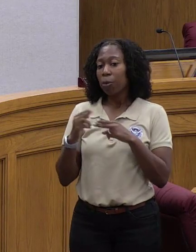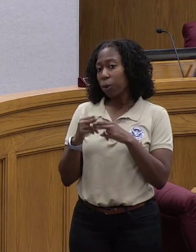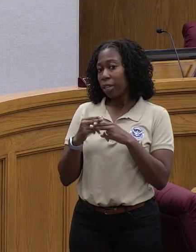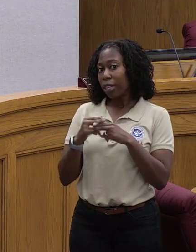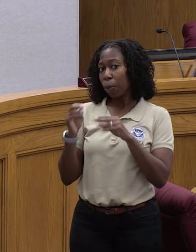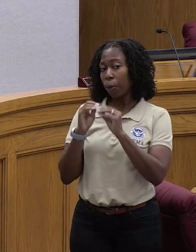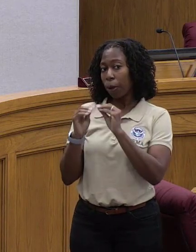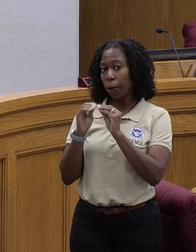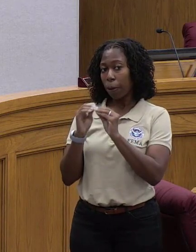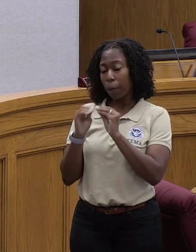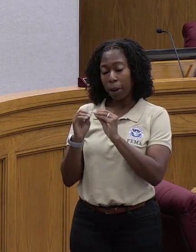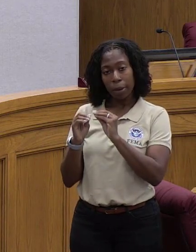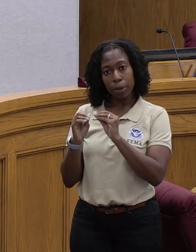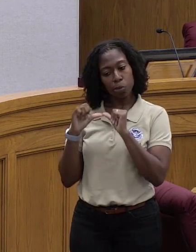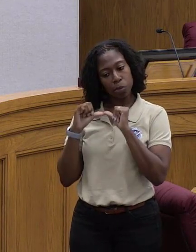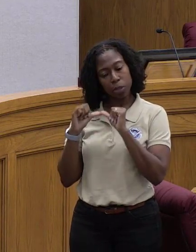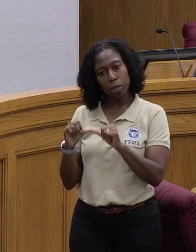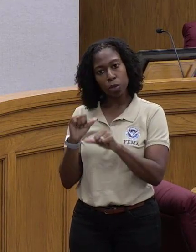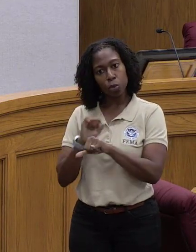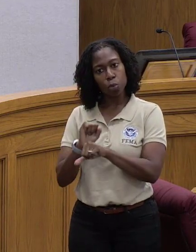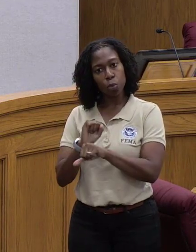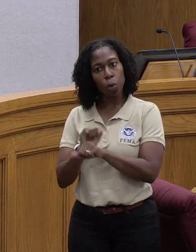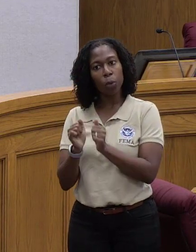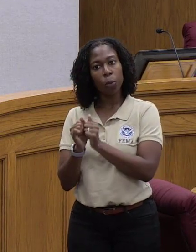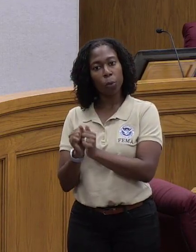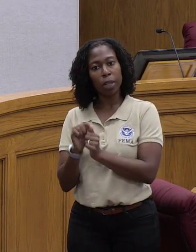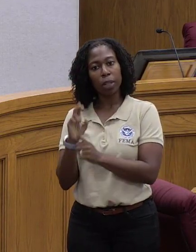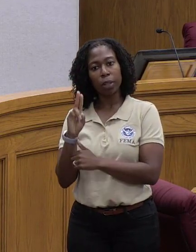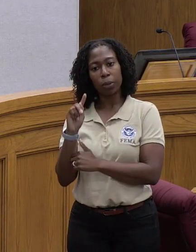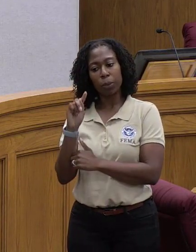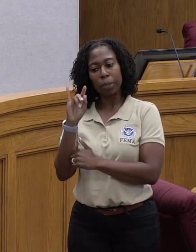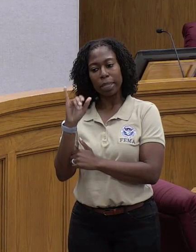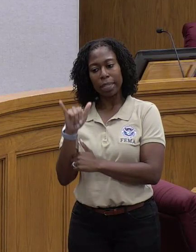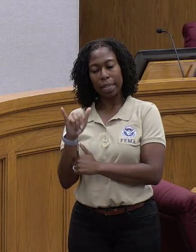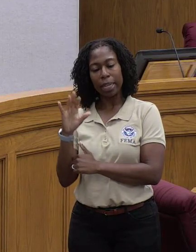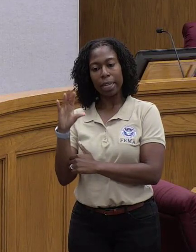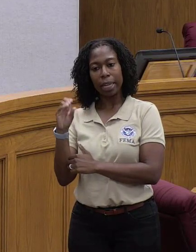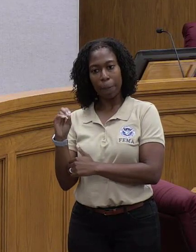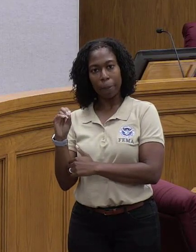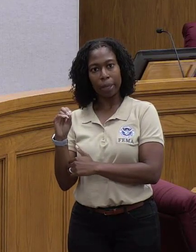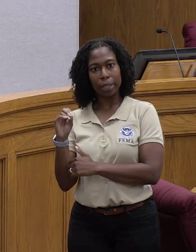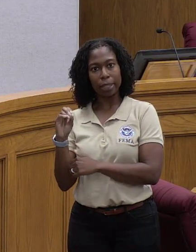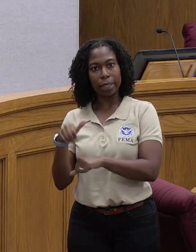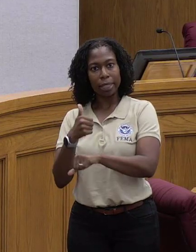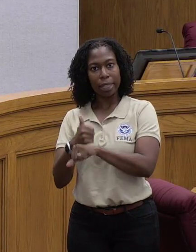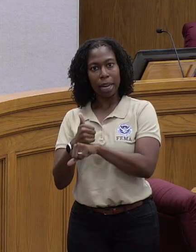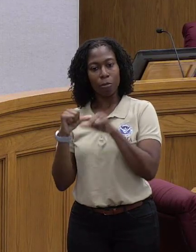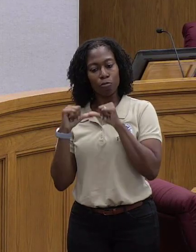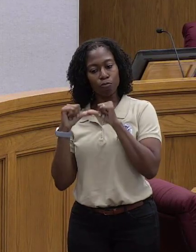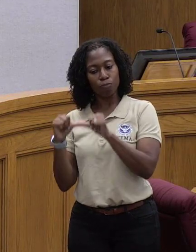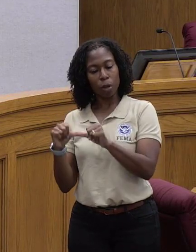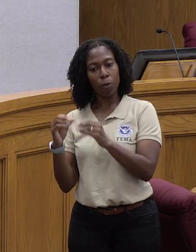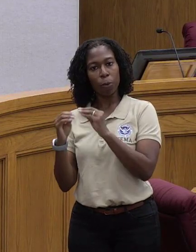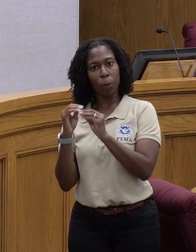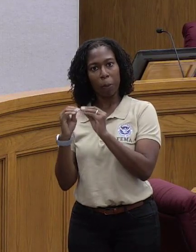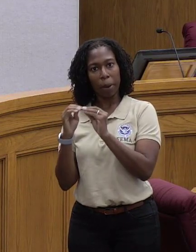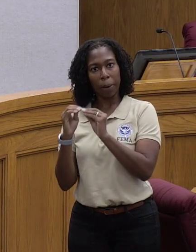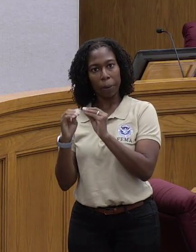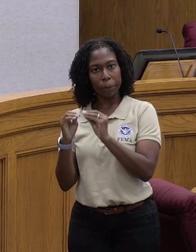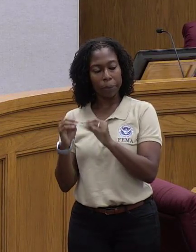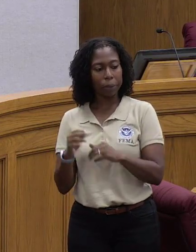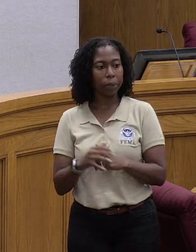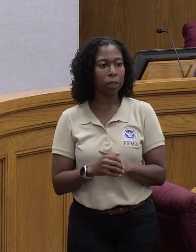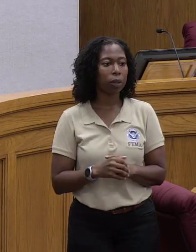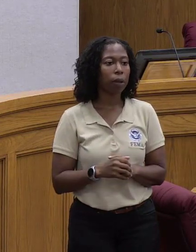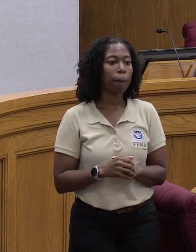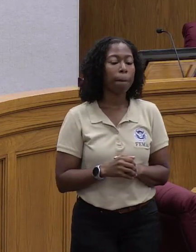repairs, we continue working closely with the utilities to make permanent repairs to our network. While we have a tremendous amount